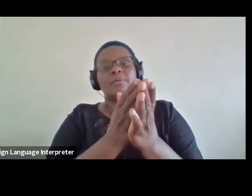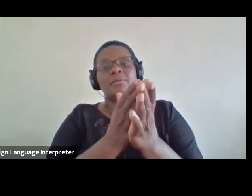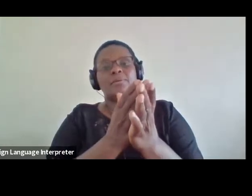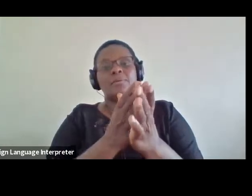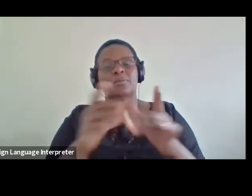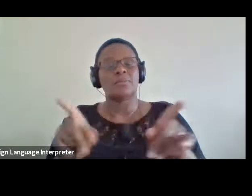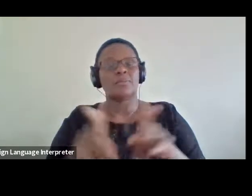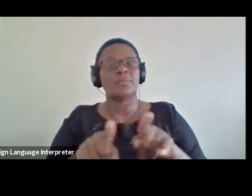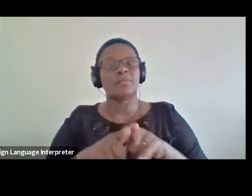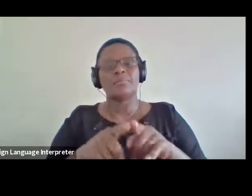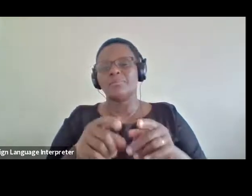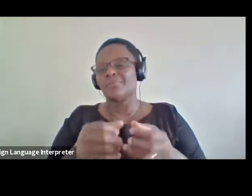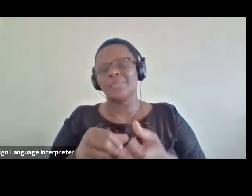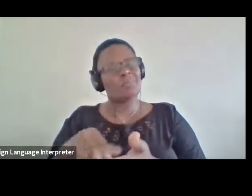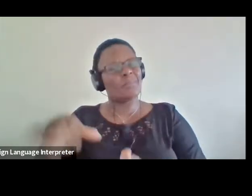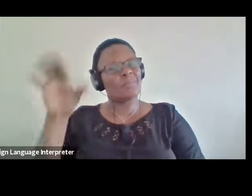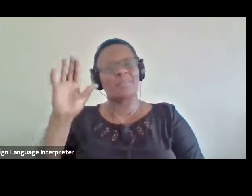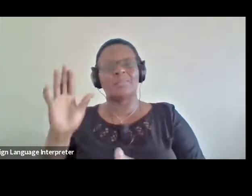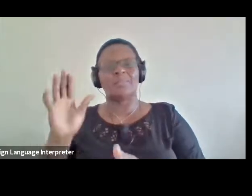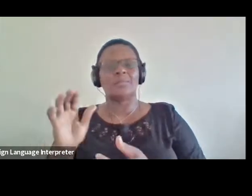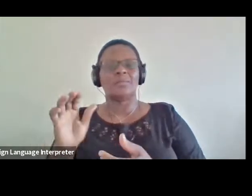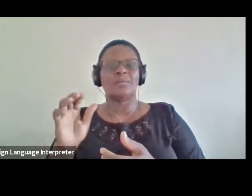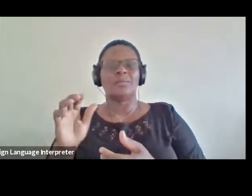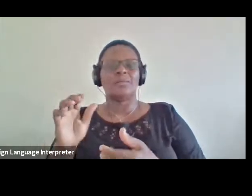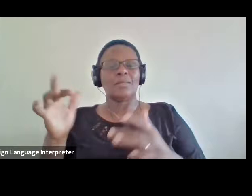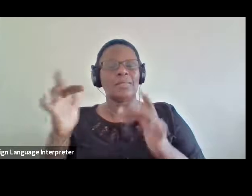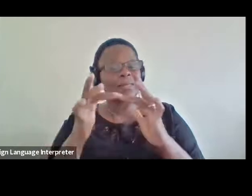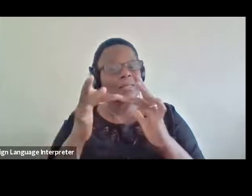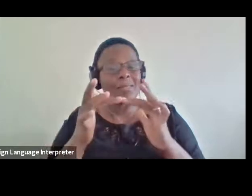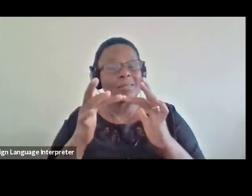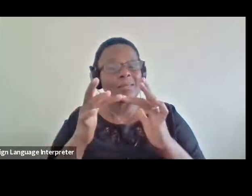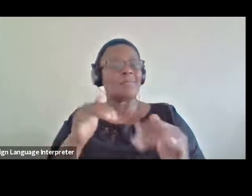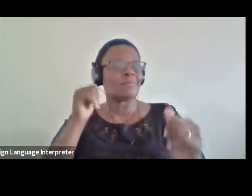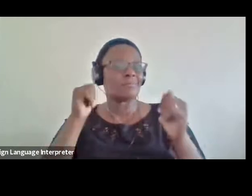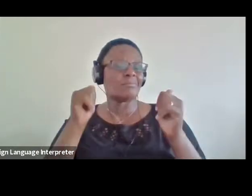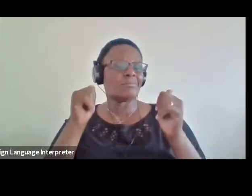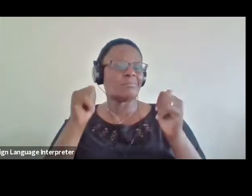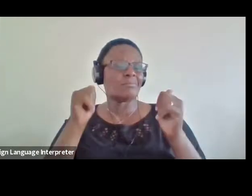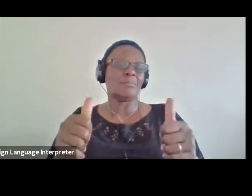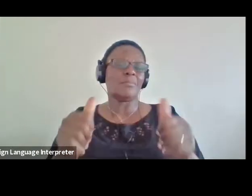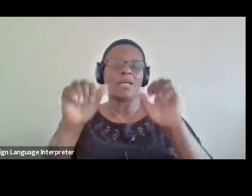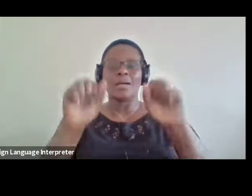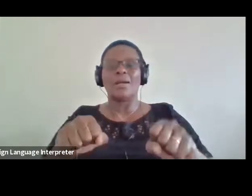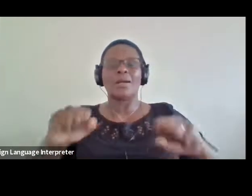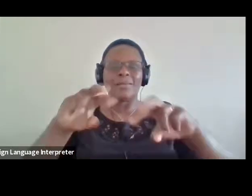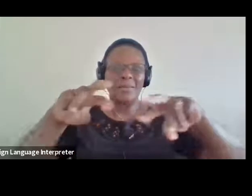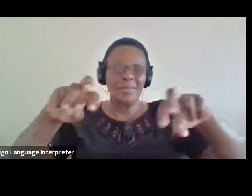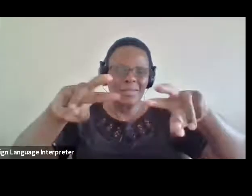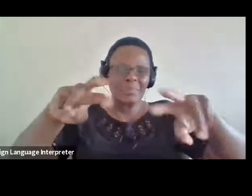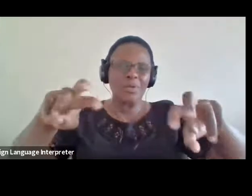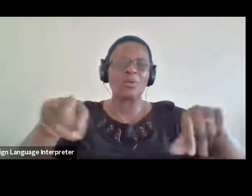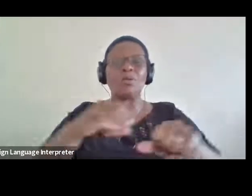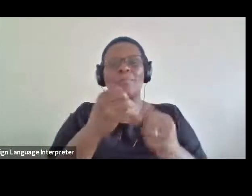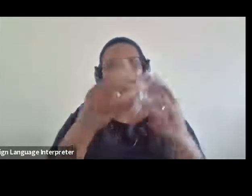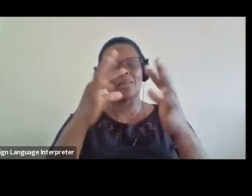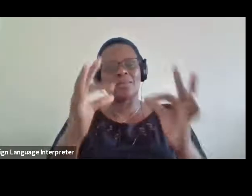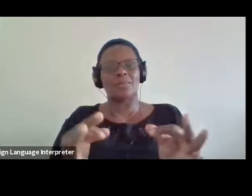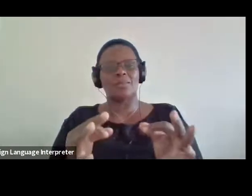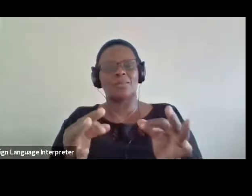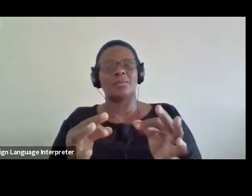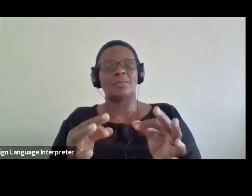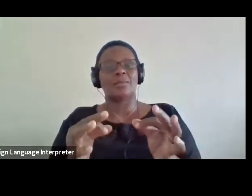can do, and I think that's the beauty of the internet, right? Allows us to explore our own personal creativity. It doesn't just have to be this